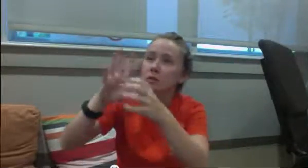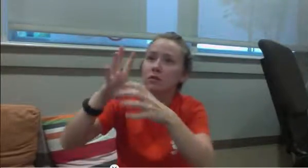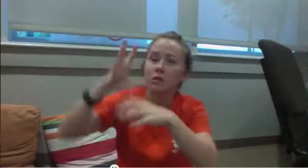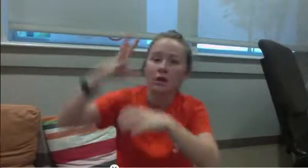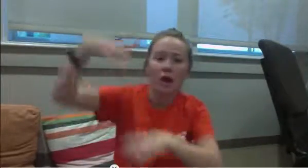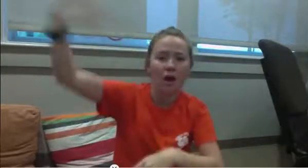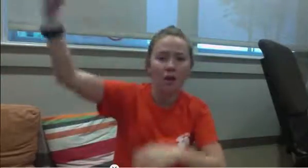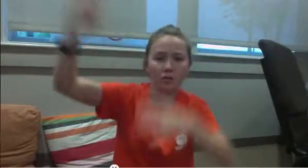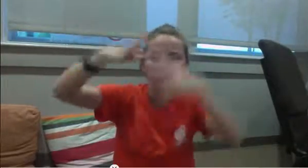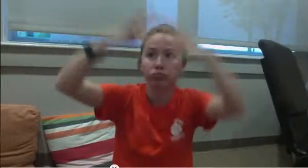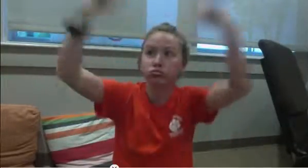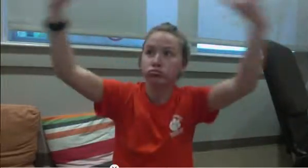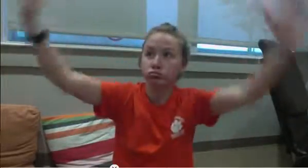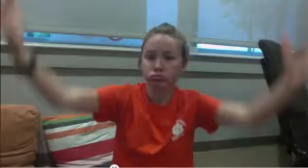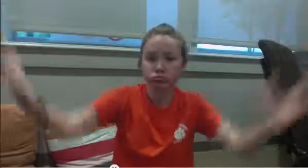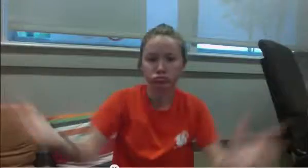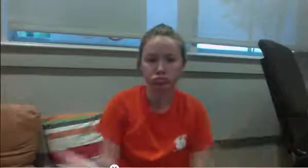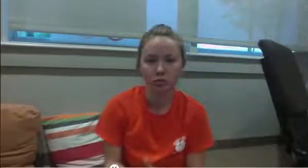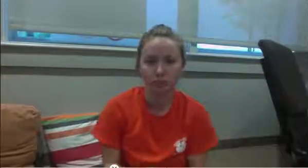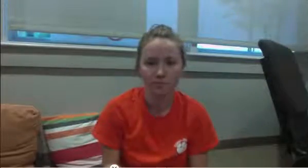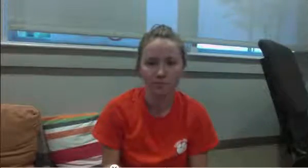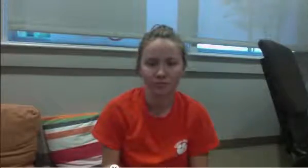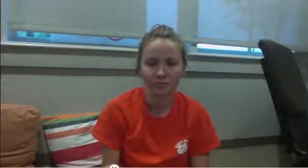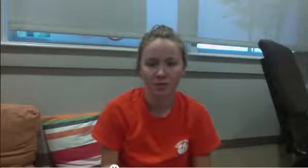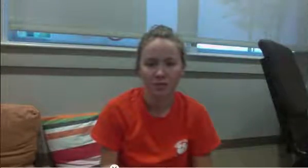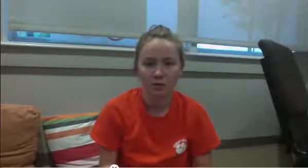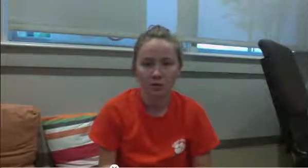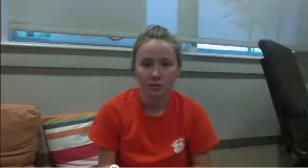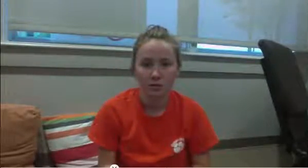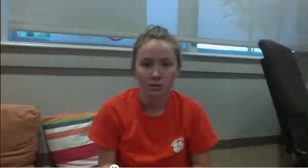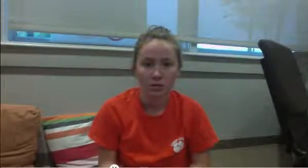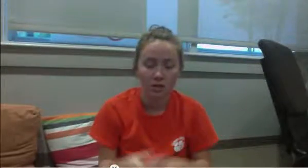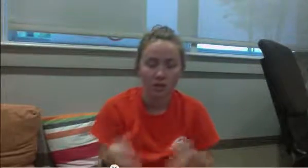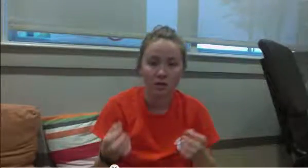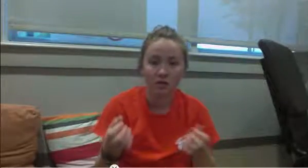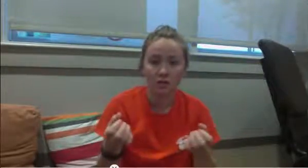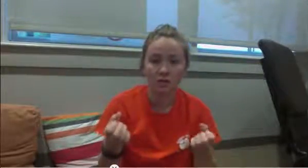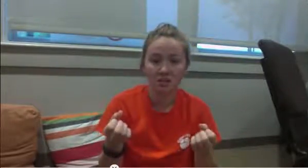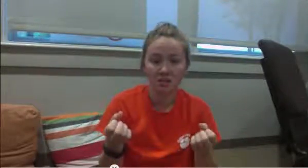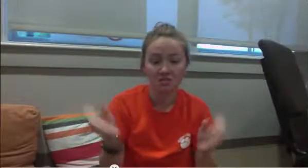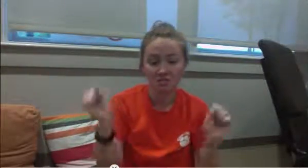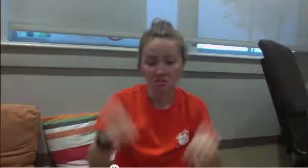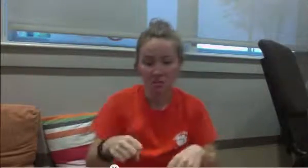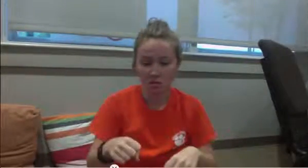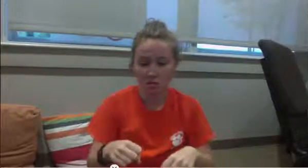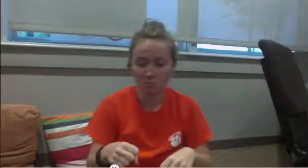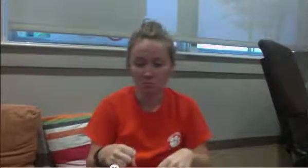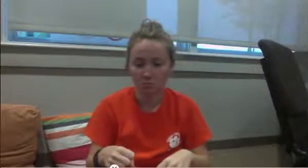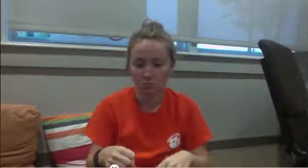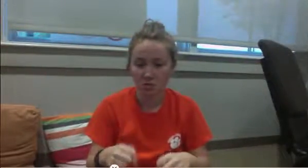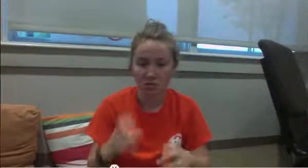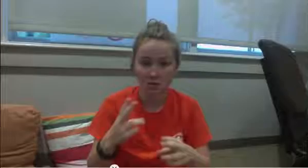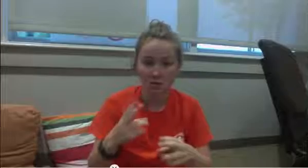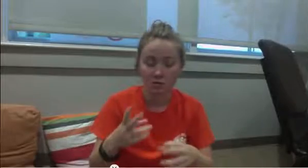So we try to focus on why astronomers want to study the sky and space.